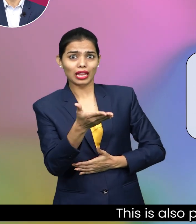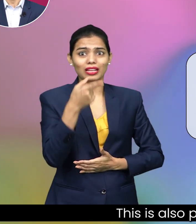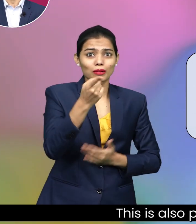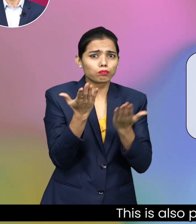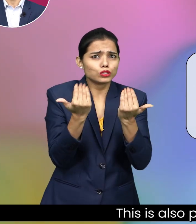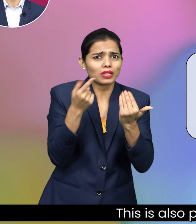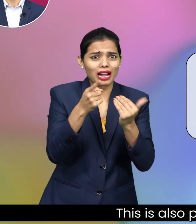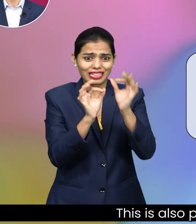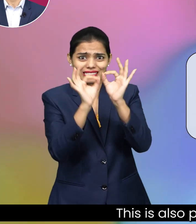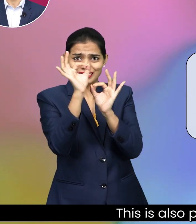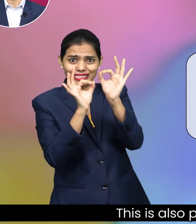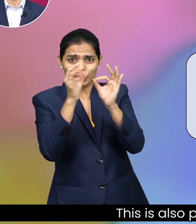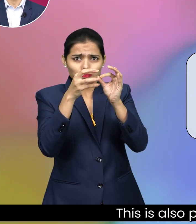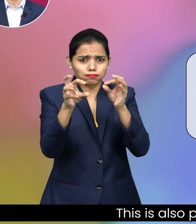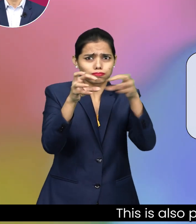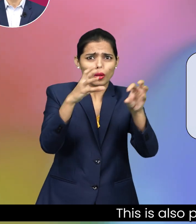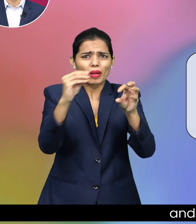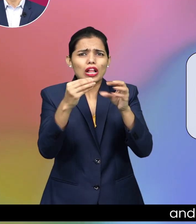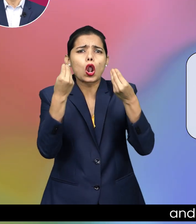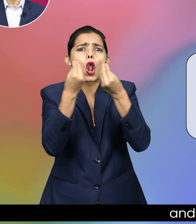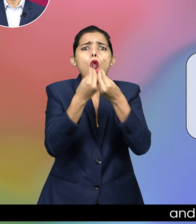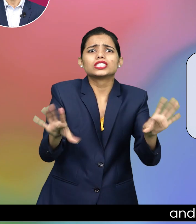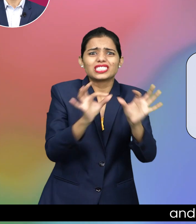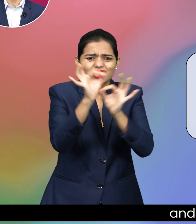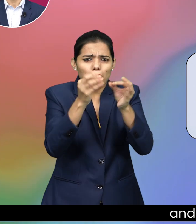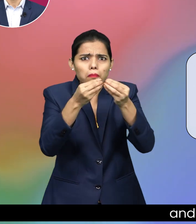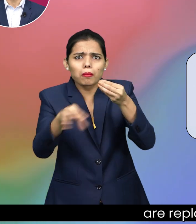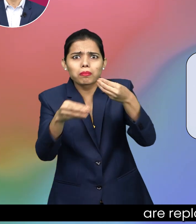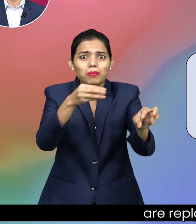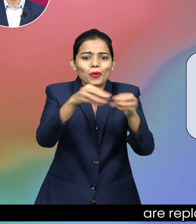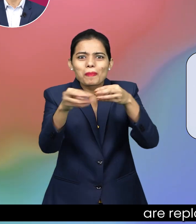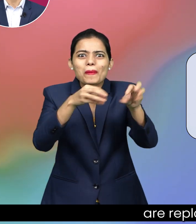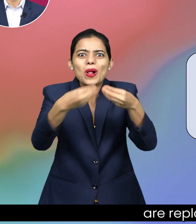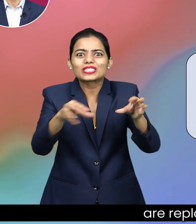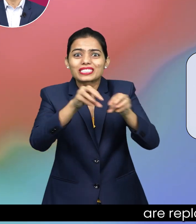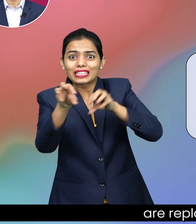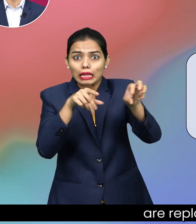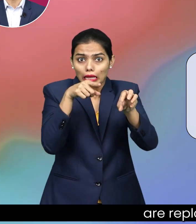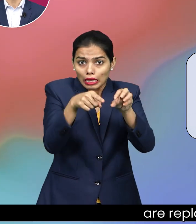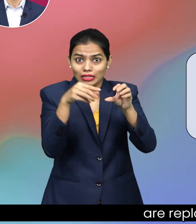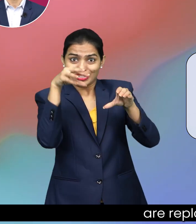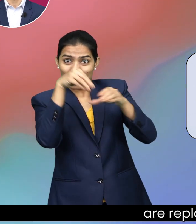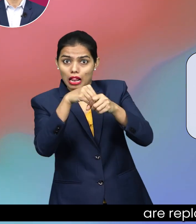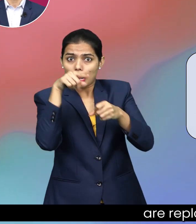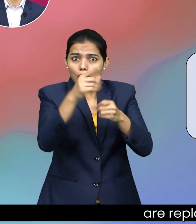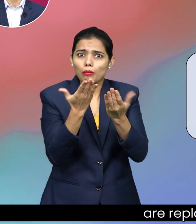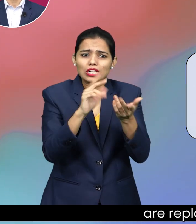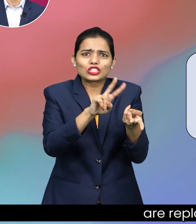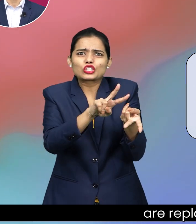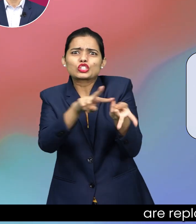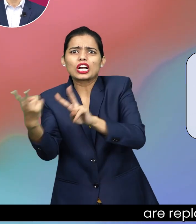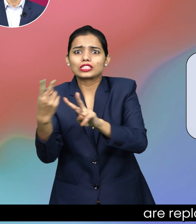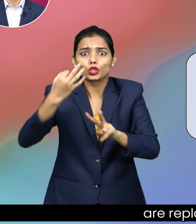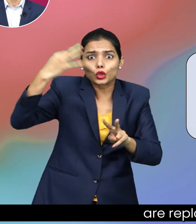This is also possible with cell division, and damaged cells are replaced with new cells.